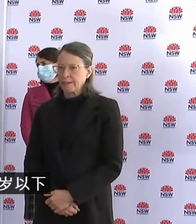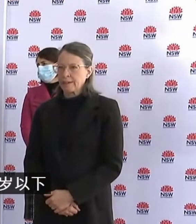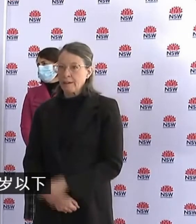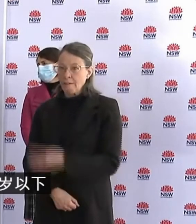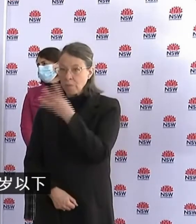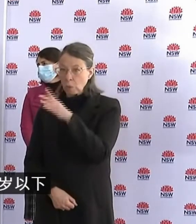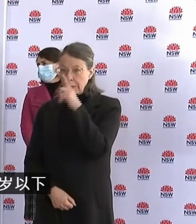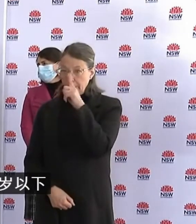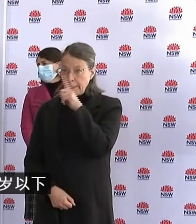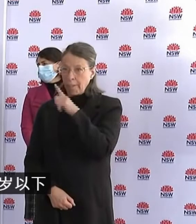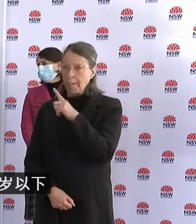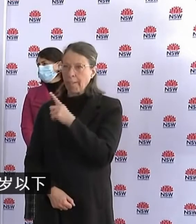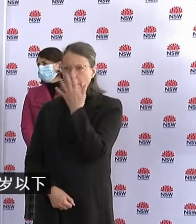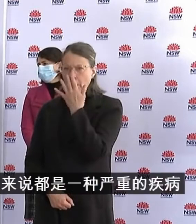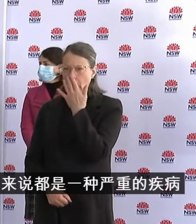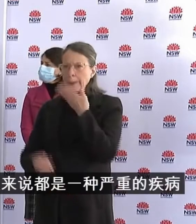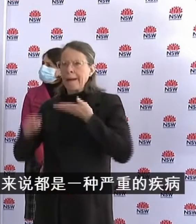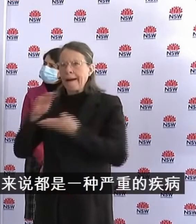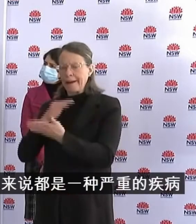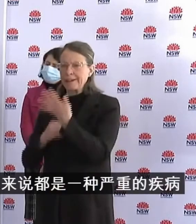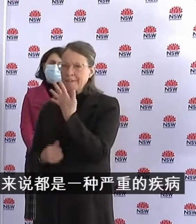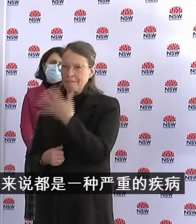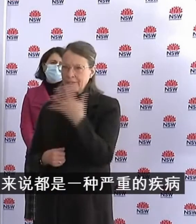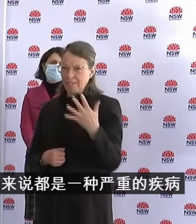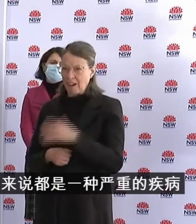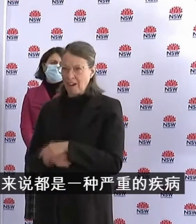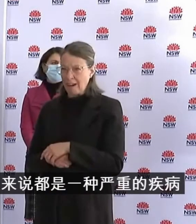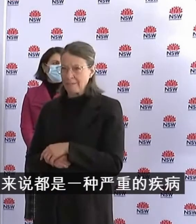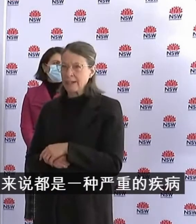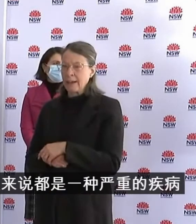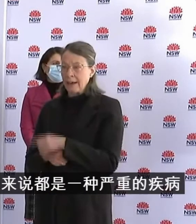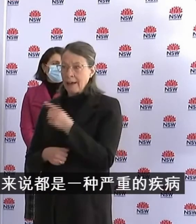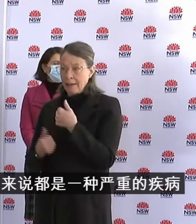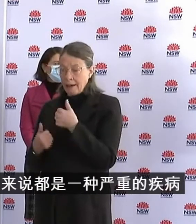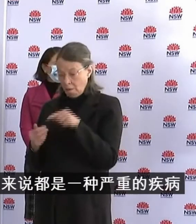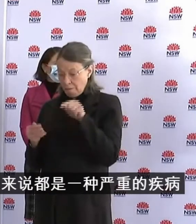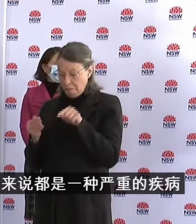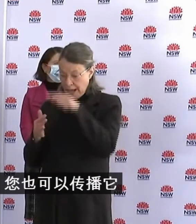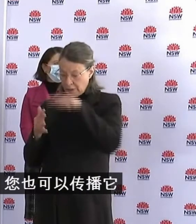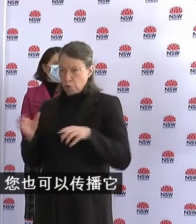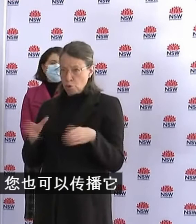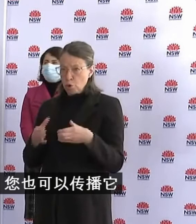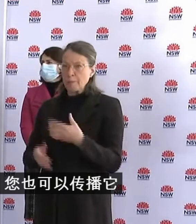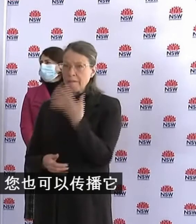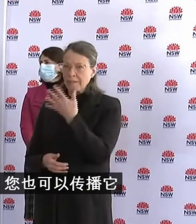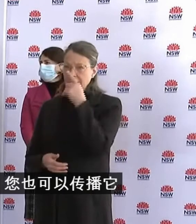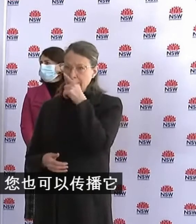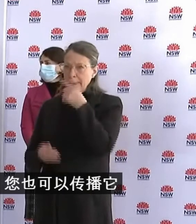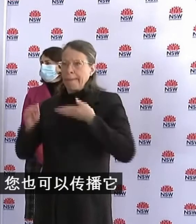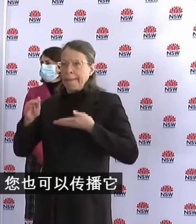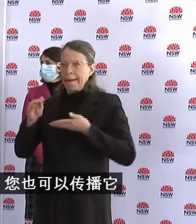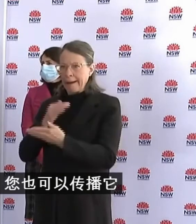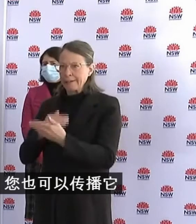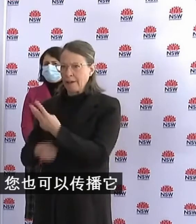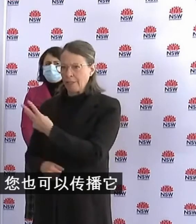age of 55, and those 15 are under the age of 35. So this is a serious disease for people of all ages, and importantly, you